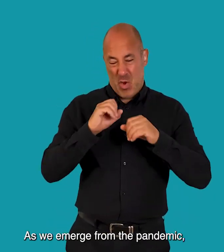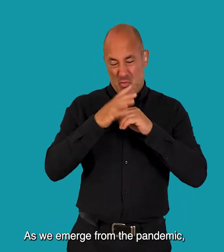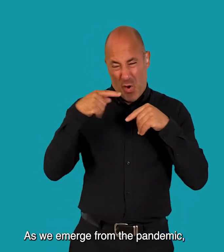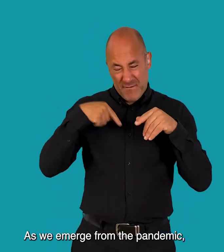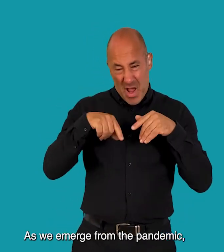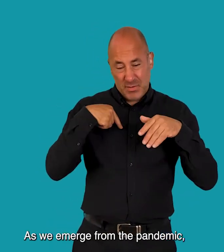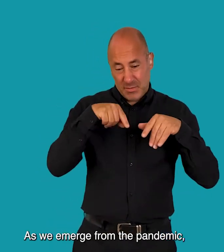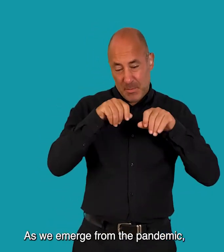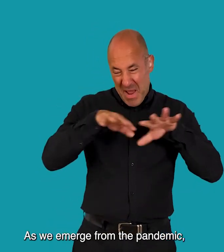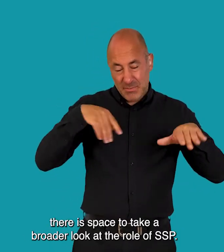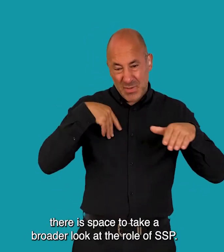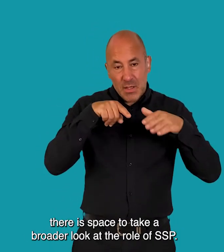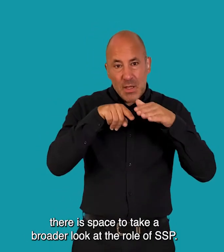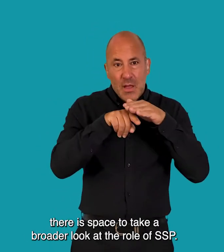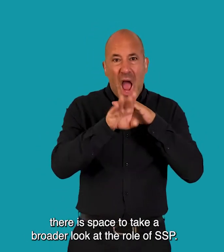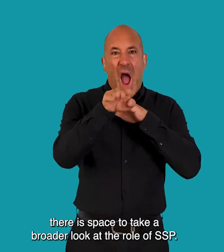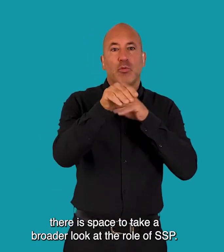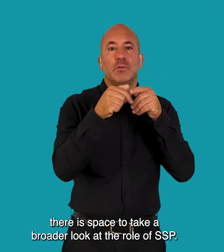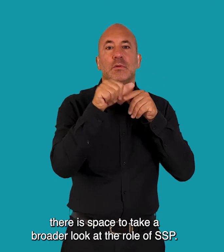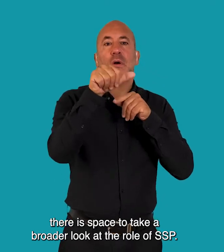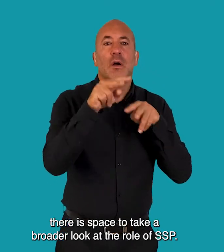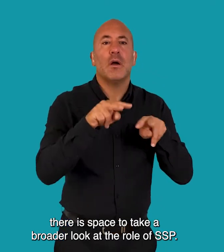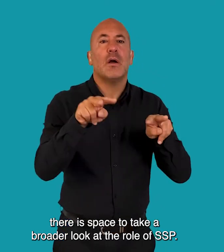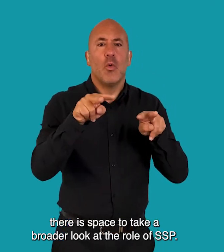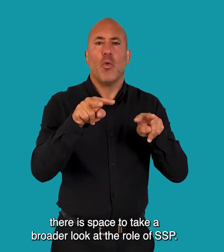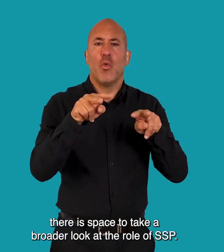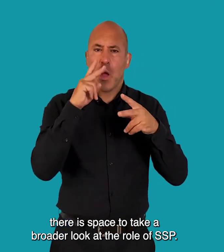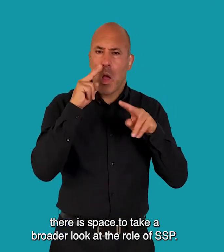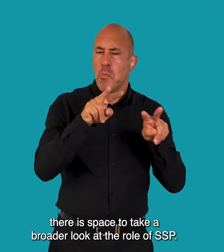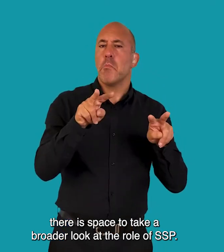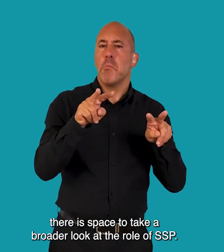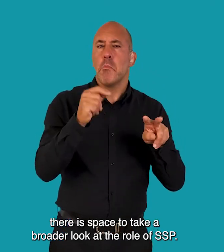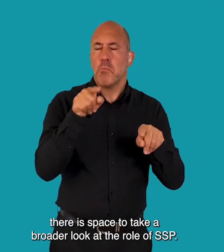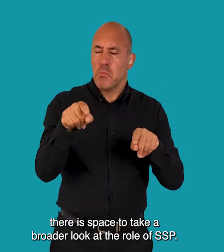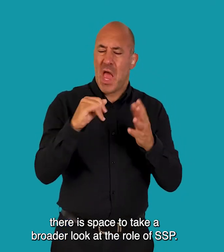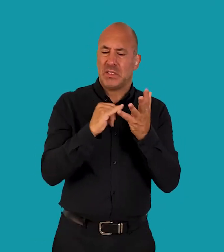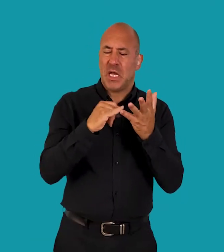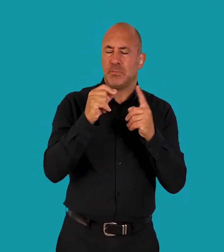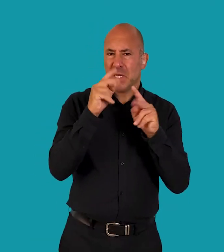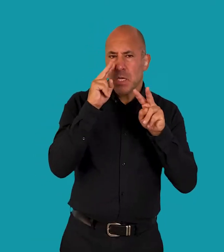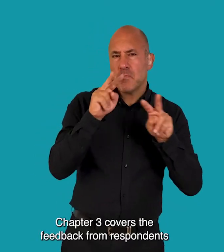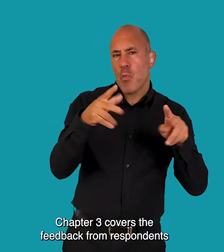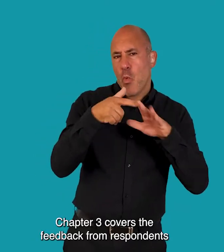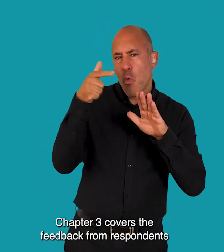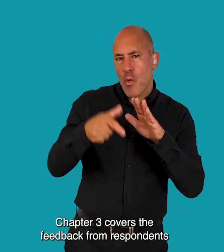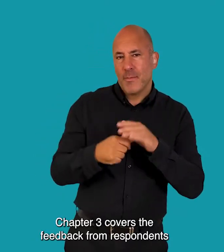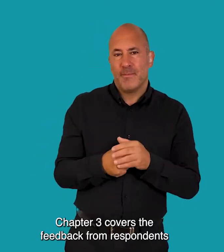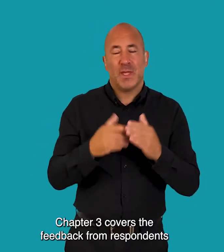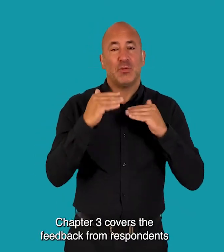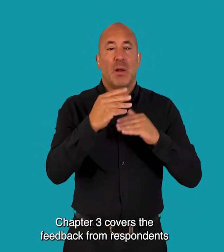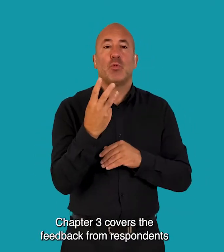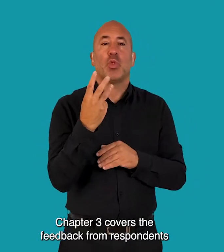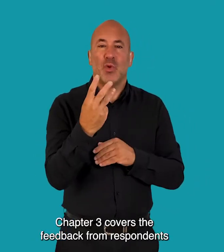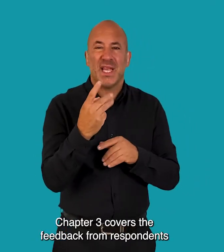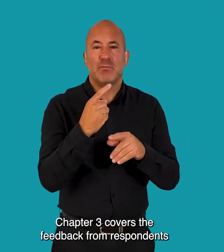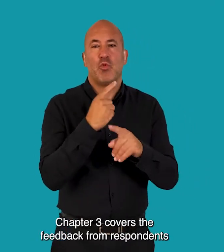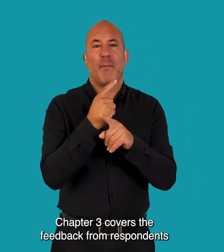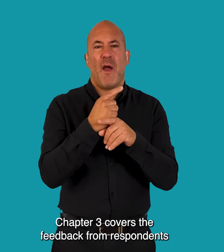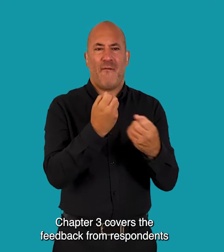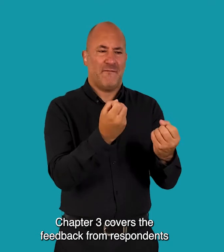the pandemic, there is space to take a broader look at the role of SSP. Chapter 3 covers the feedback from respondents